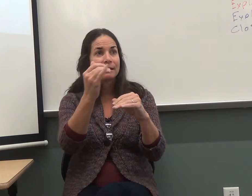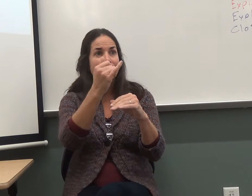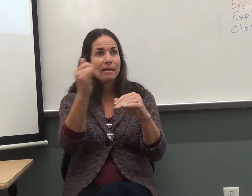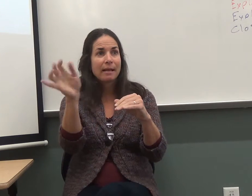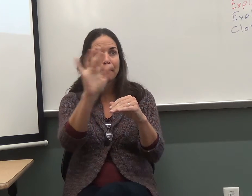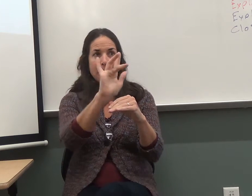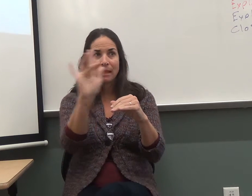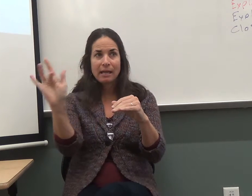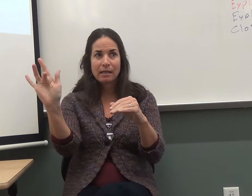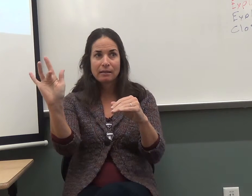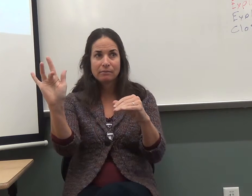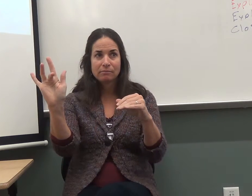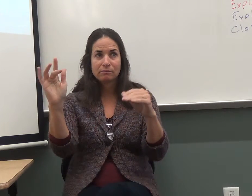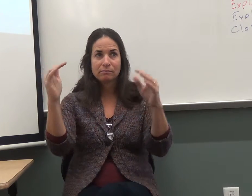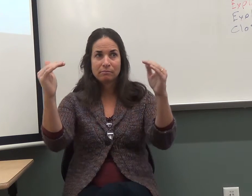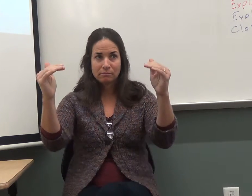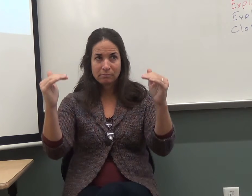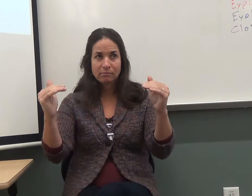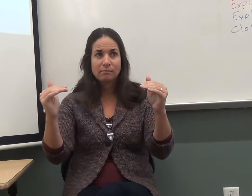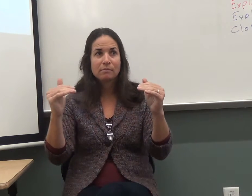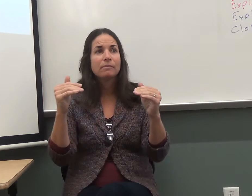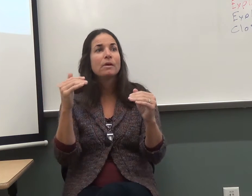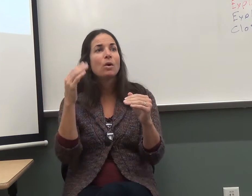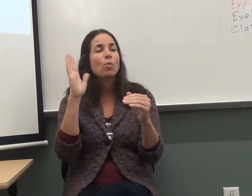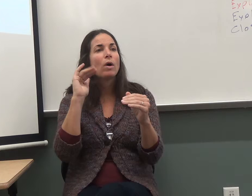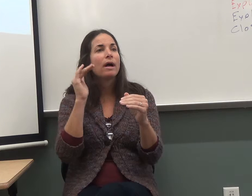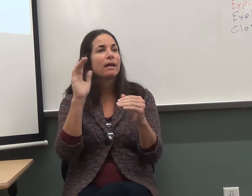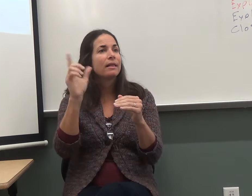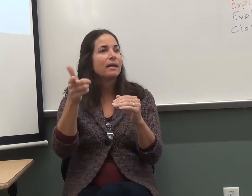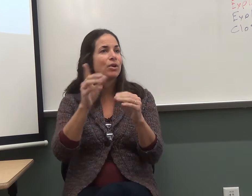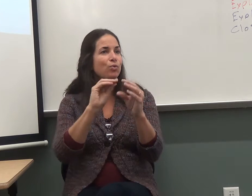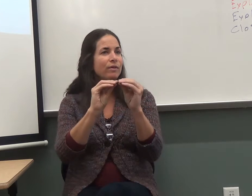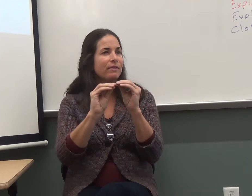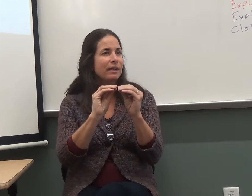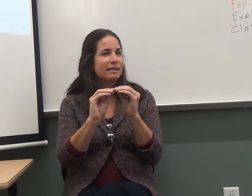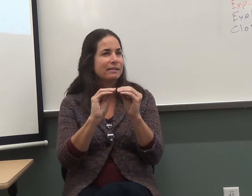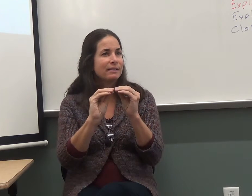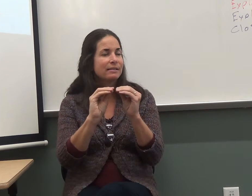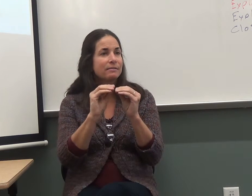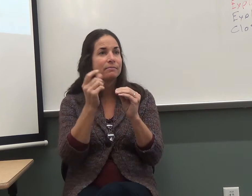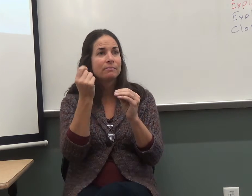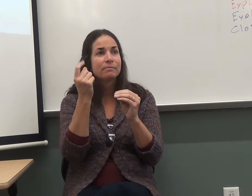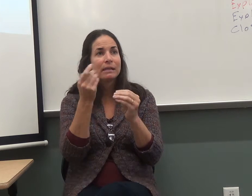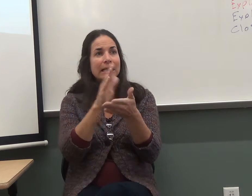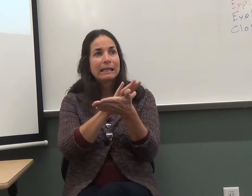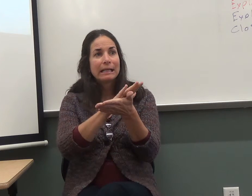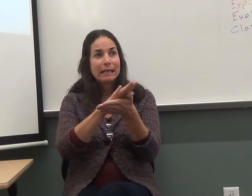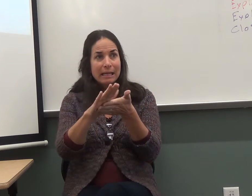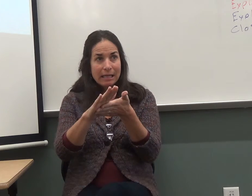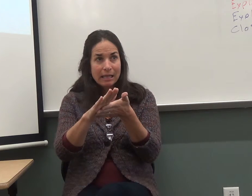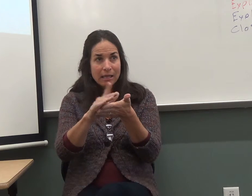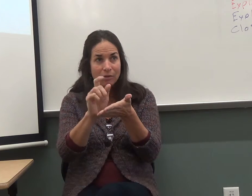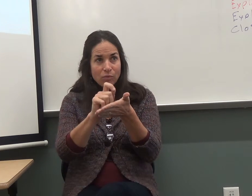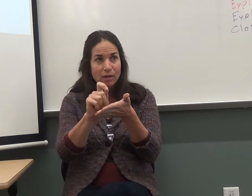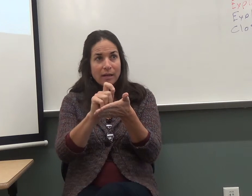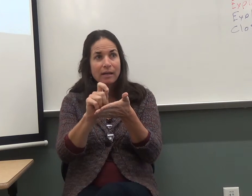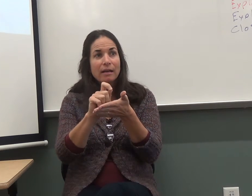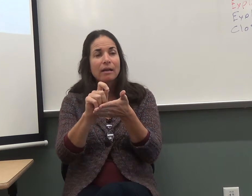Because we're going to use this as an ability to revise as well. So I want it neat, and you should follow all the guidelines of sentence writing.